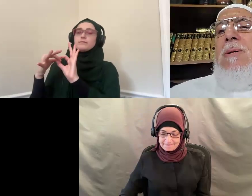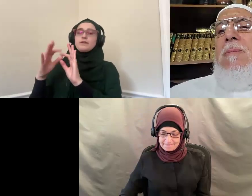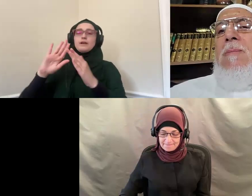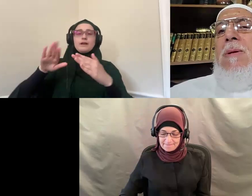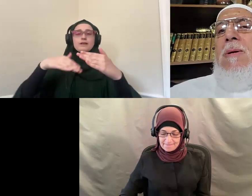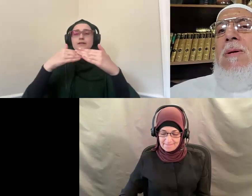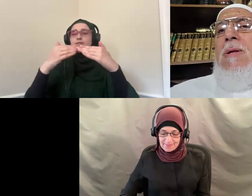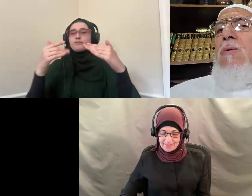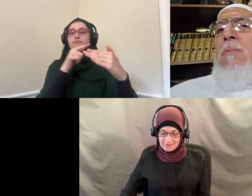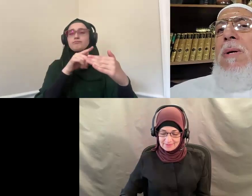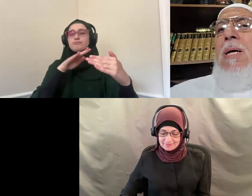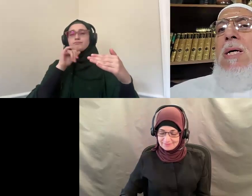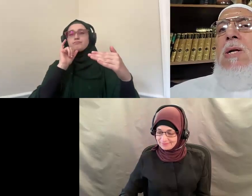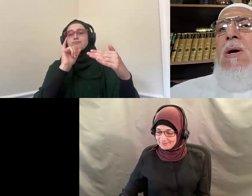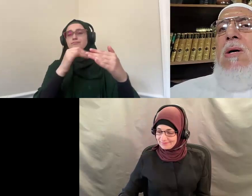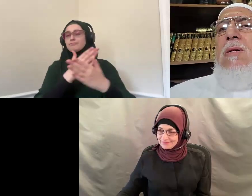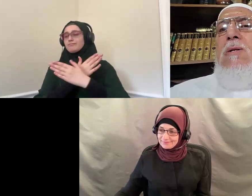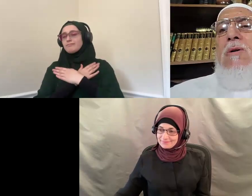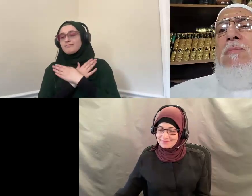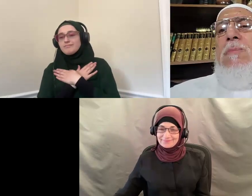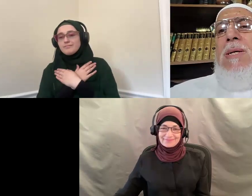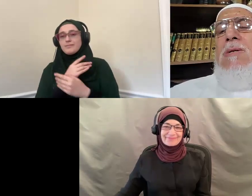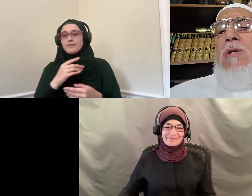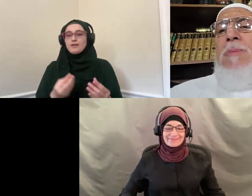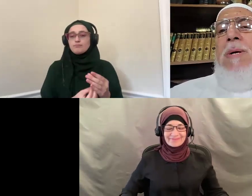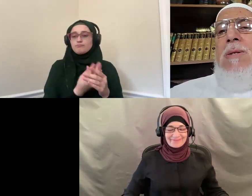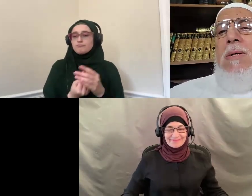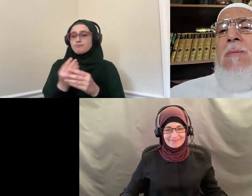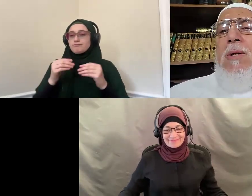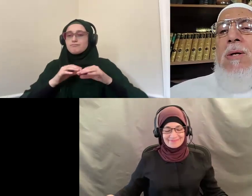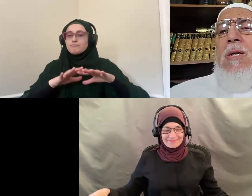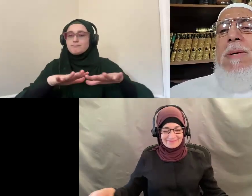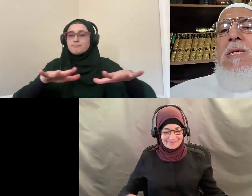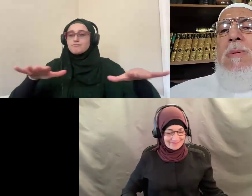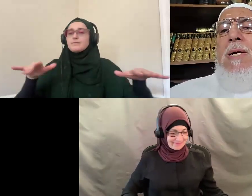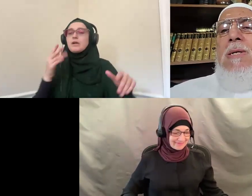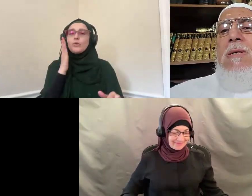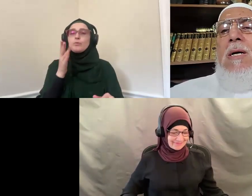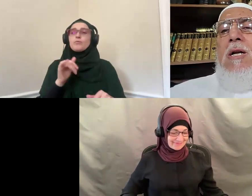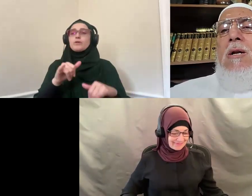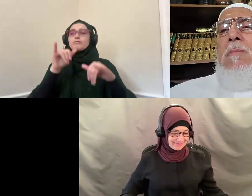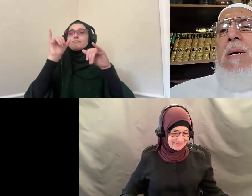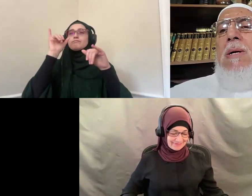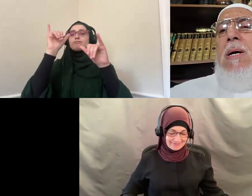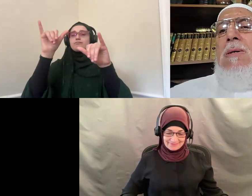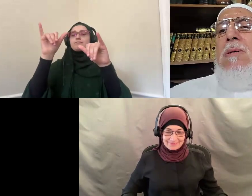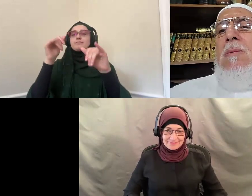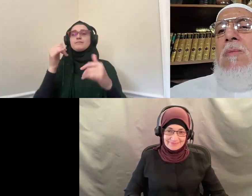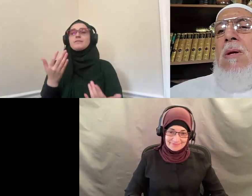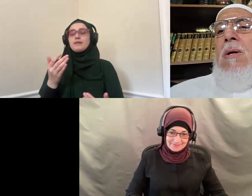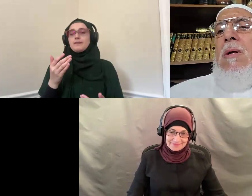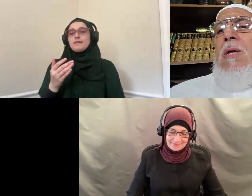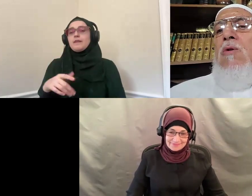bliss. They will be in gardens of bliss, which means the best places in